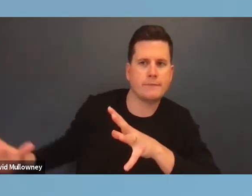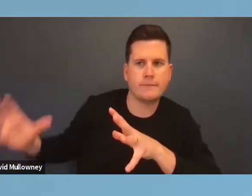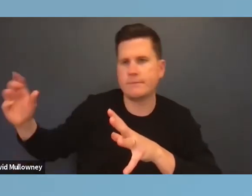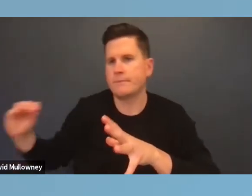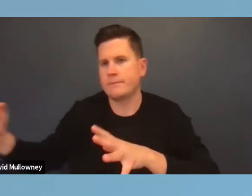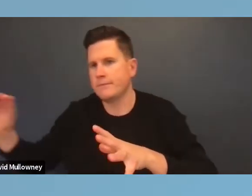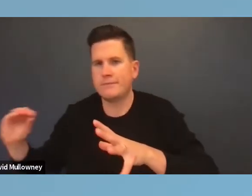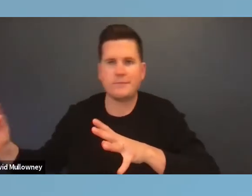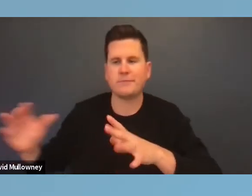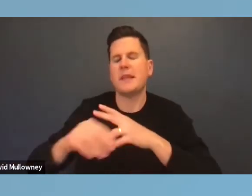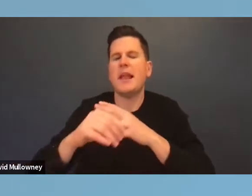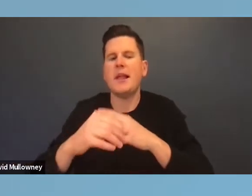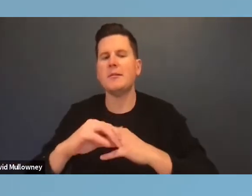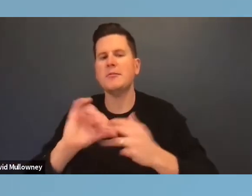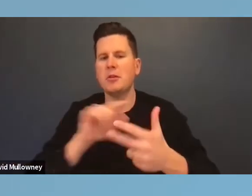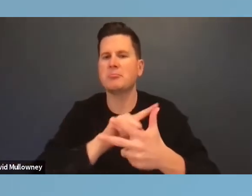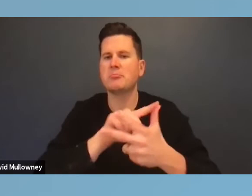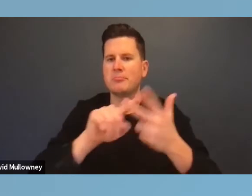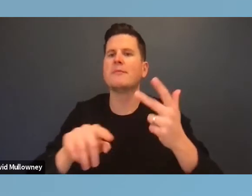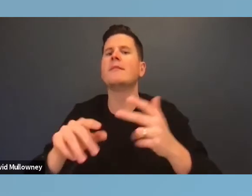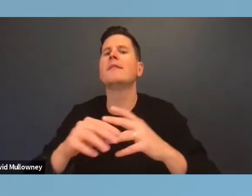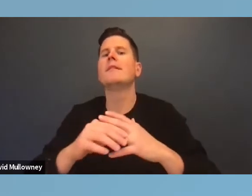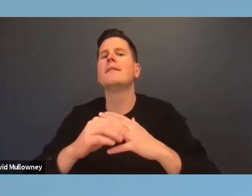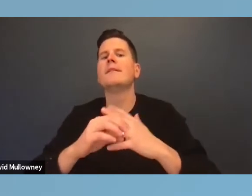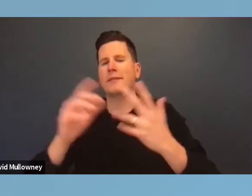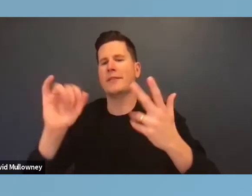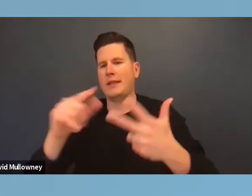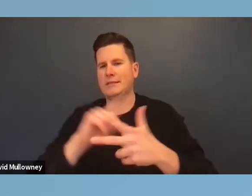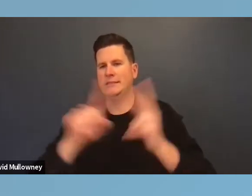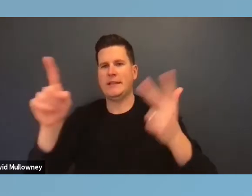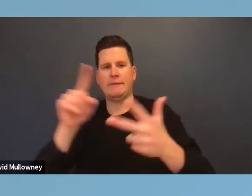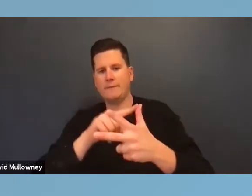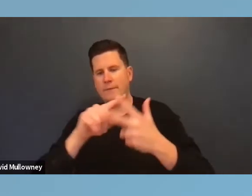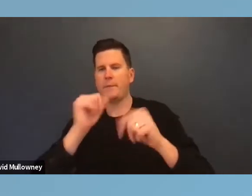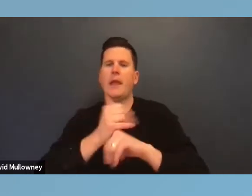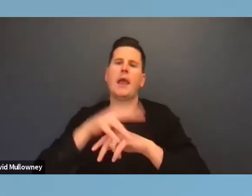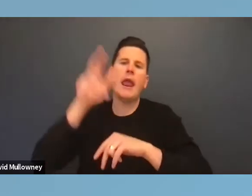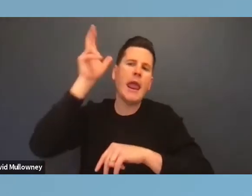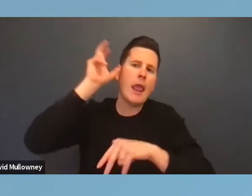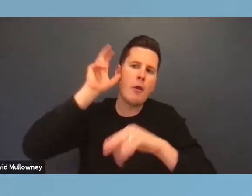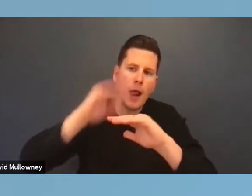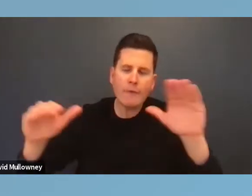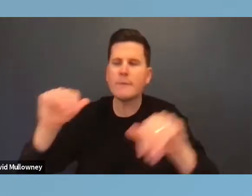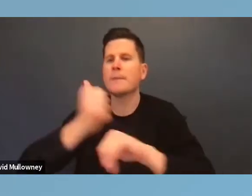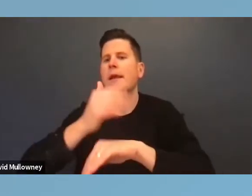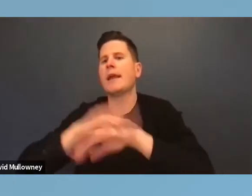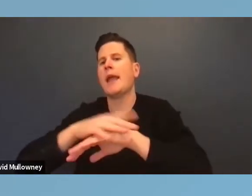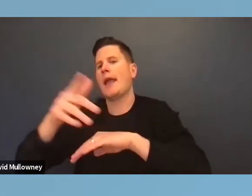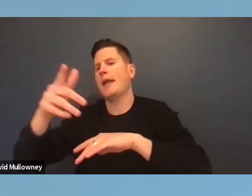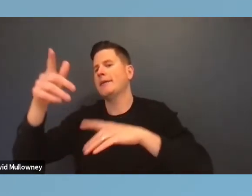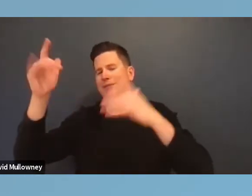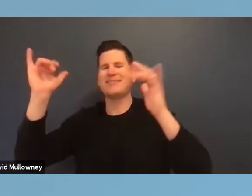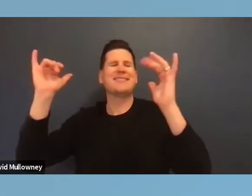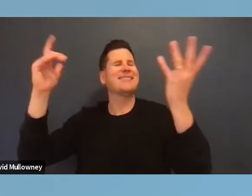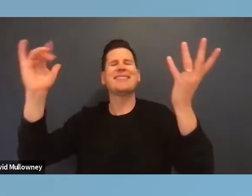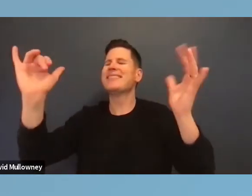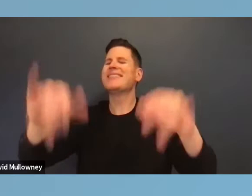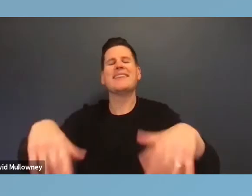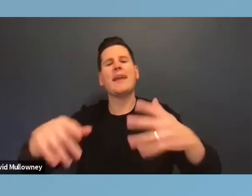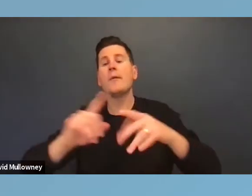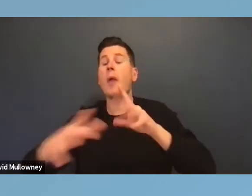There's also now one where you use touching of the back. And so it's based on so many things,